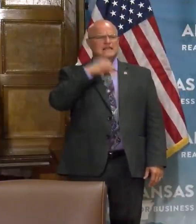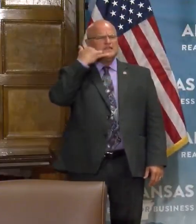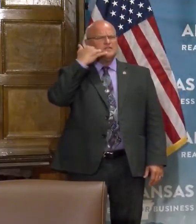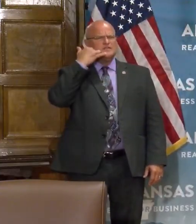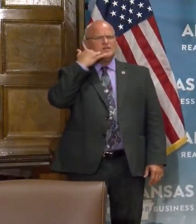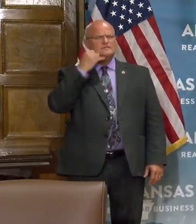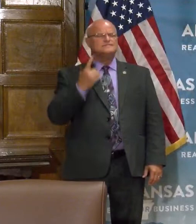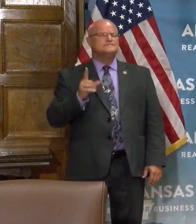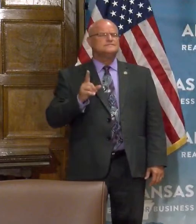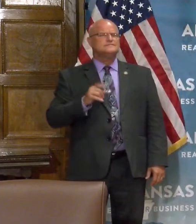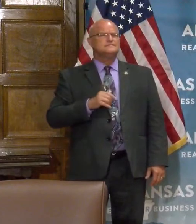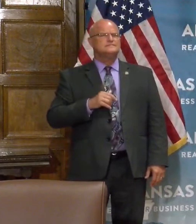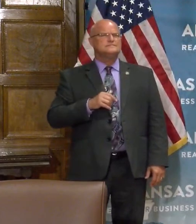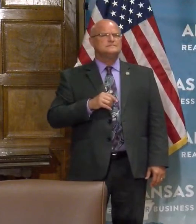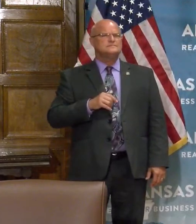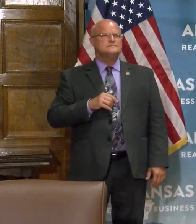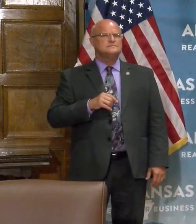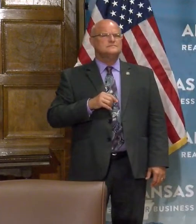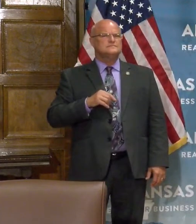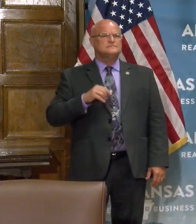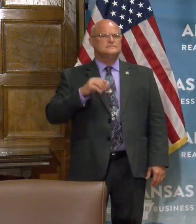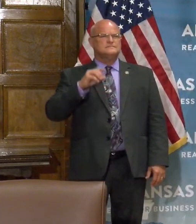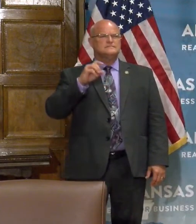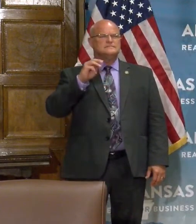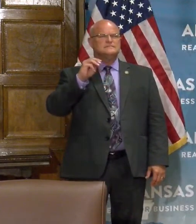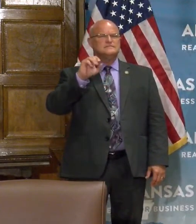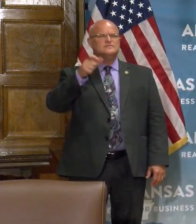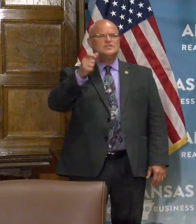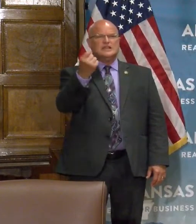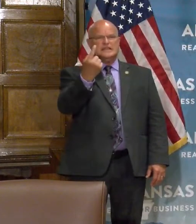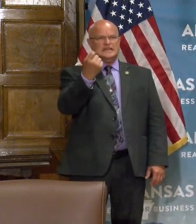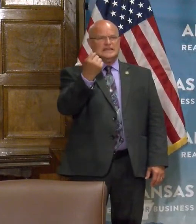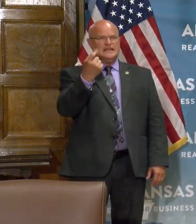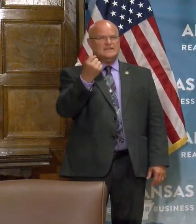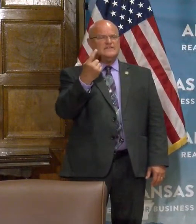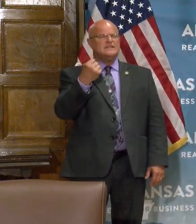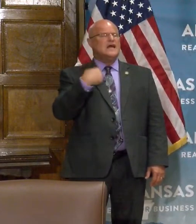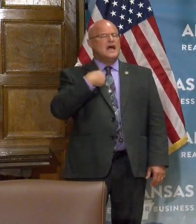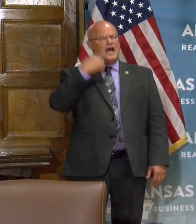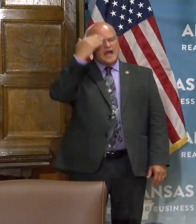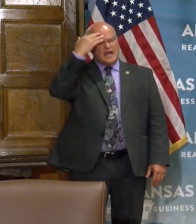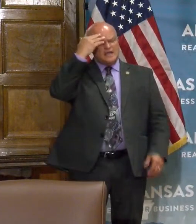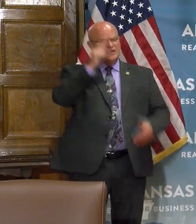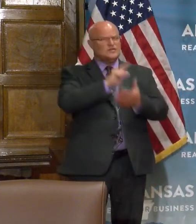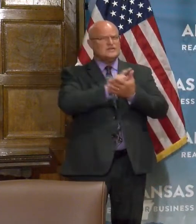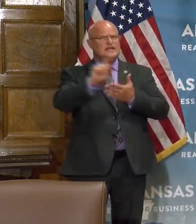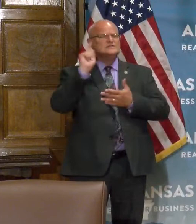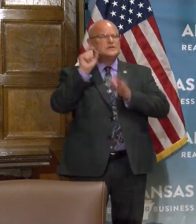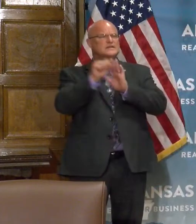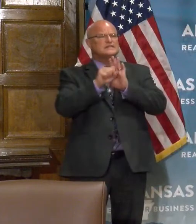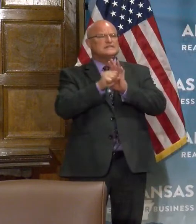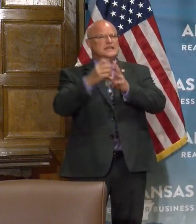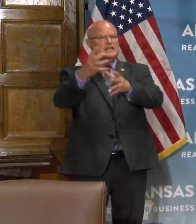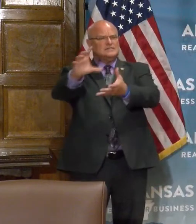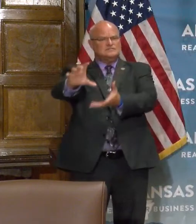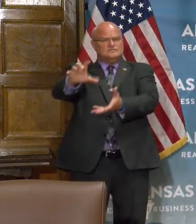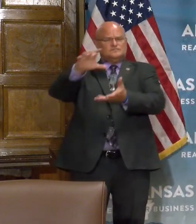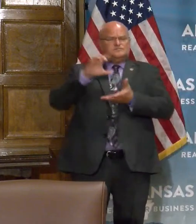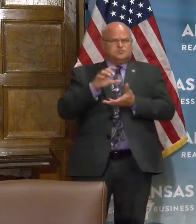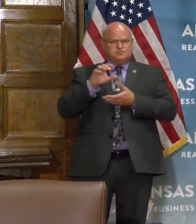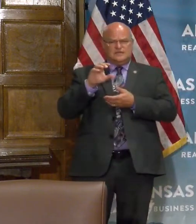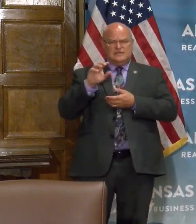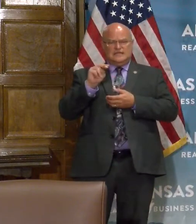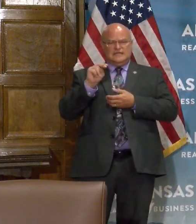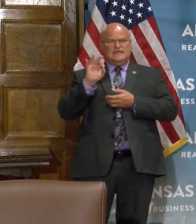remotely. Hi, Mercedes McKay with Channel 11. I know last week the state received a shipment of